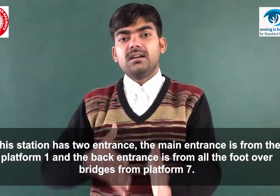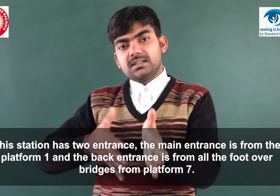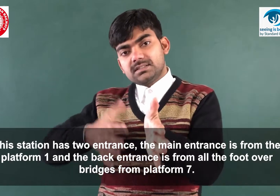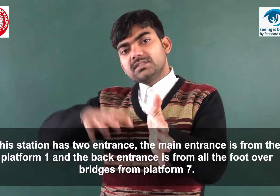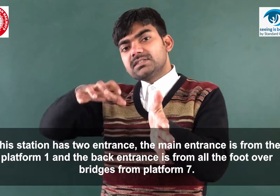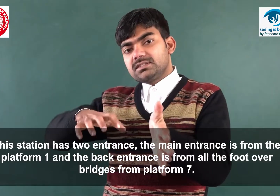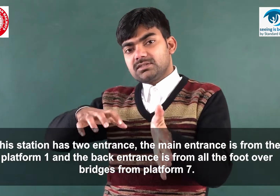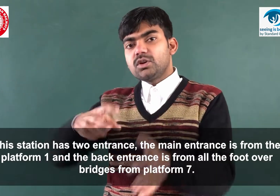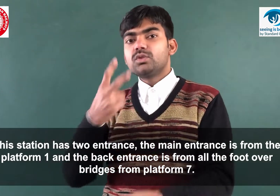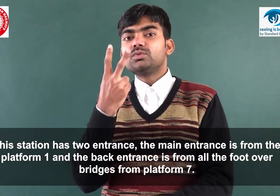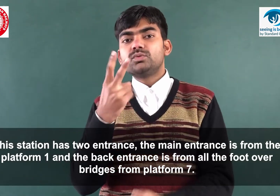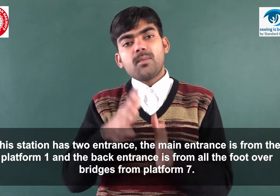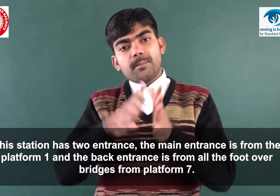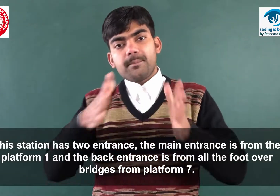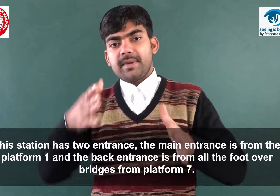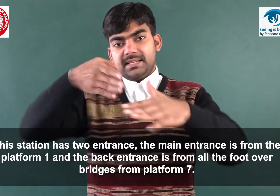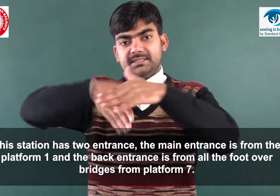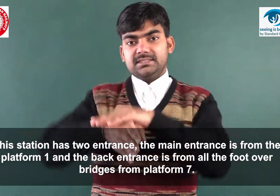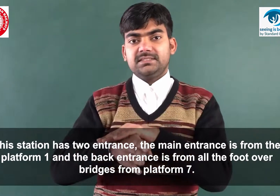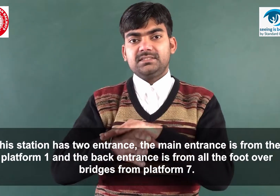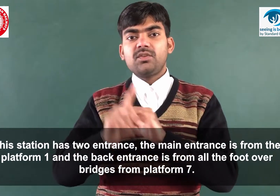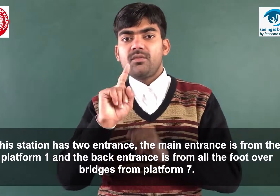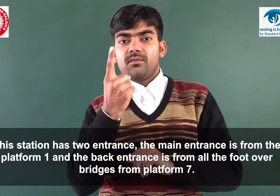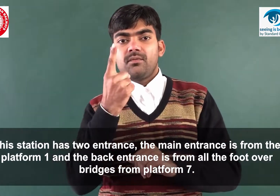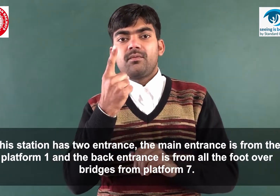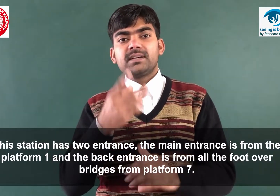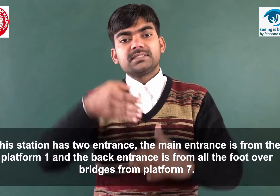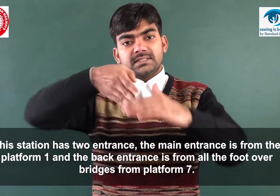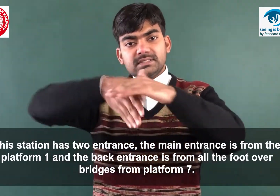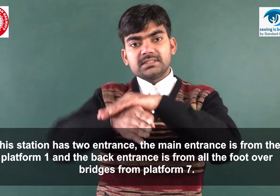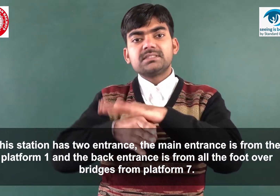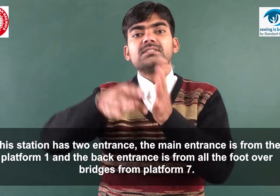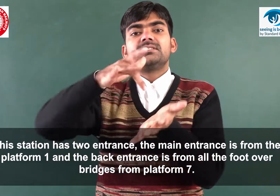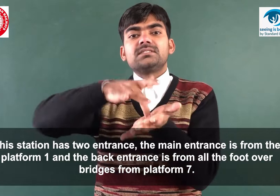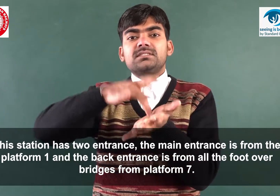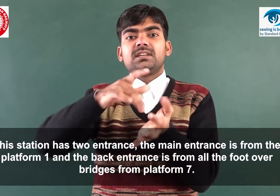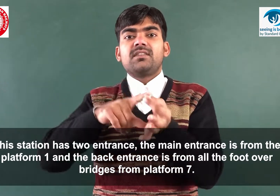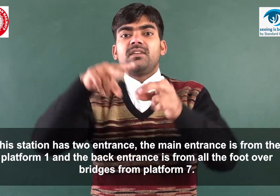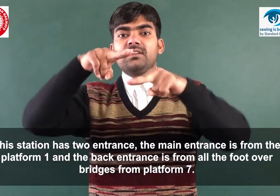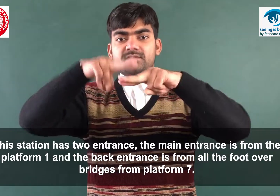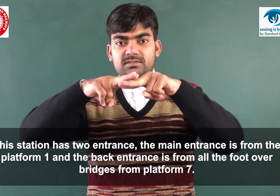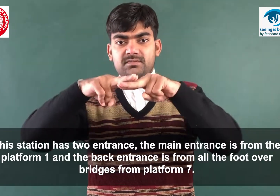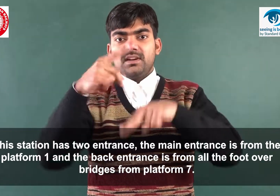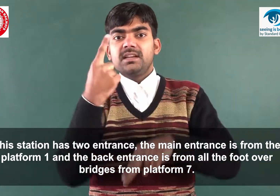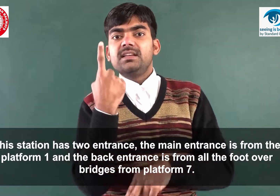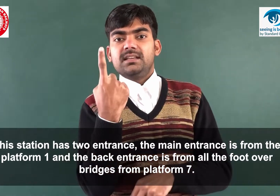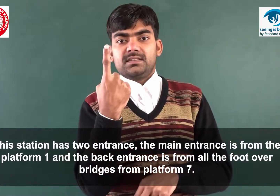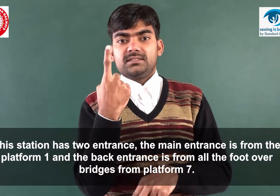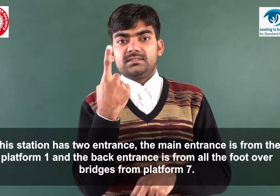This station has 2 entrances. The main entrance is from the platform 1 and the back entrance is